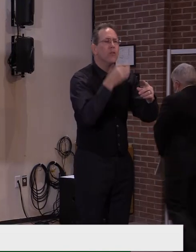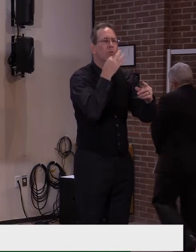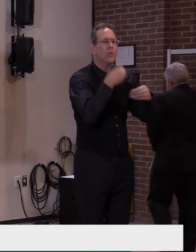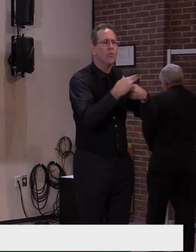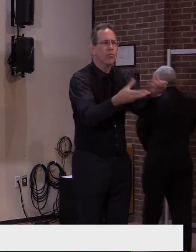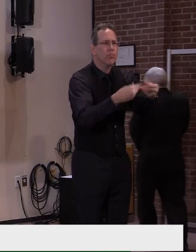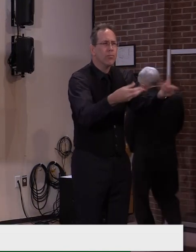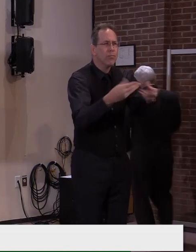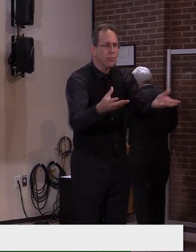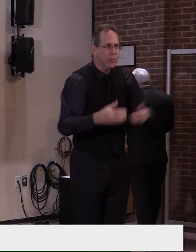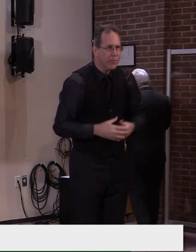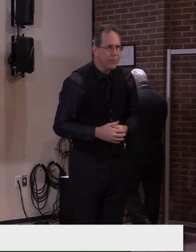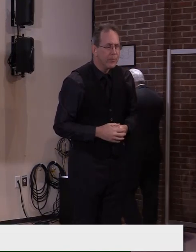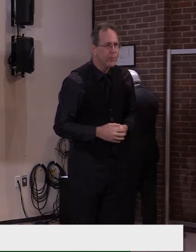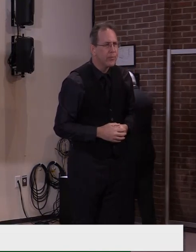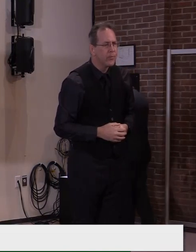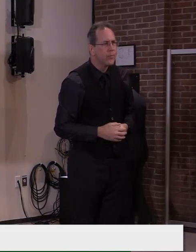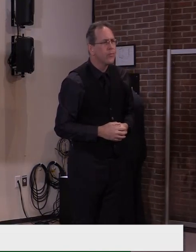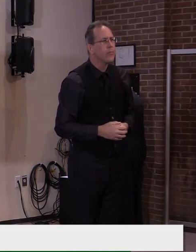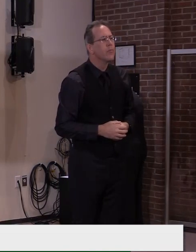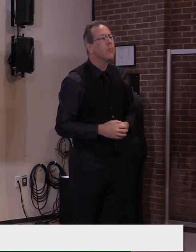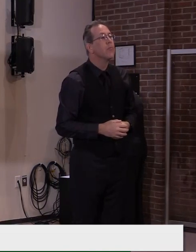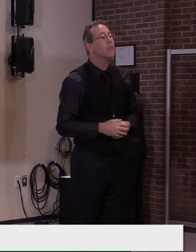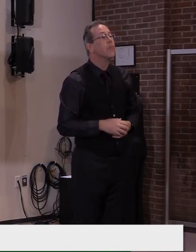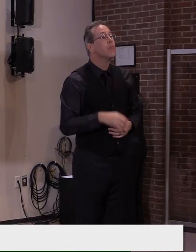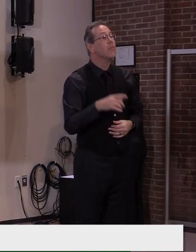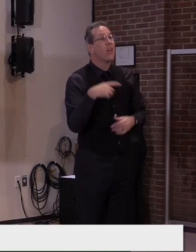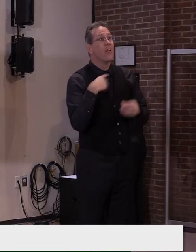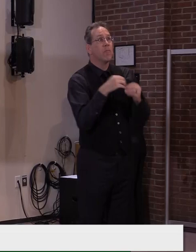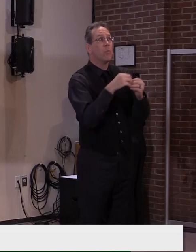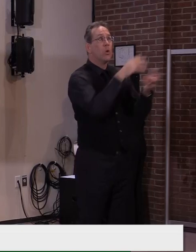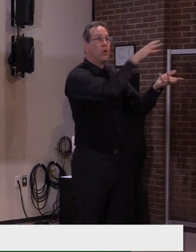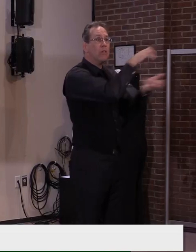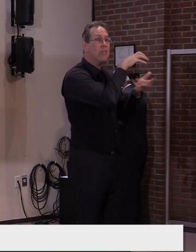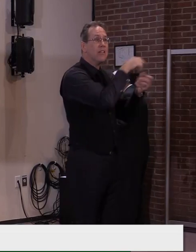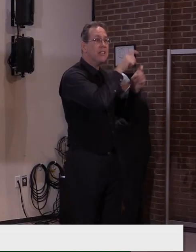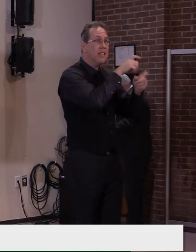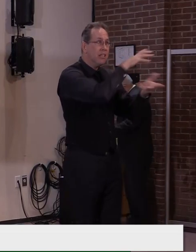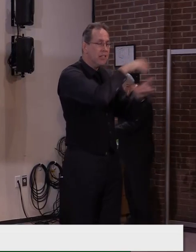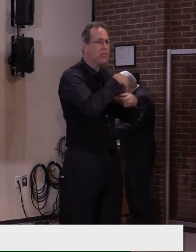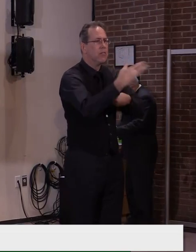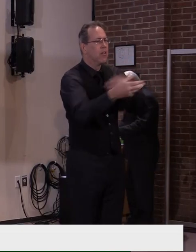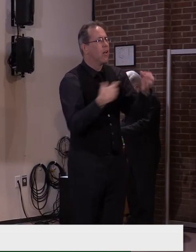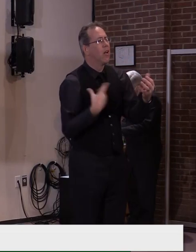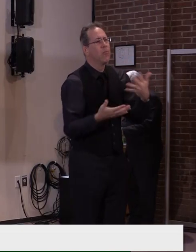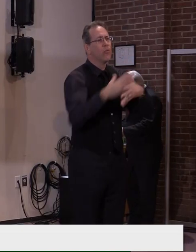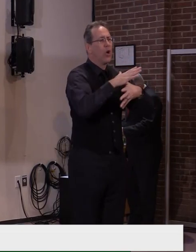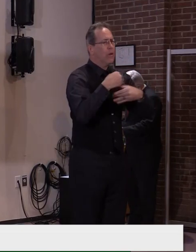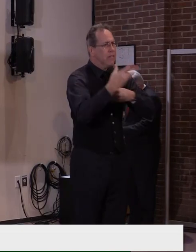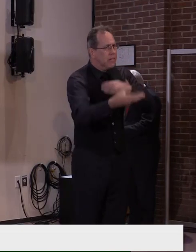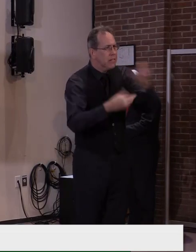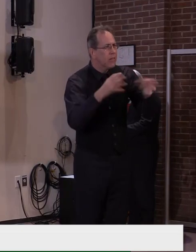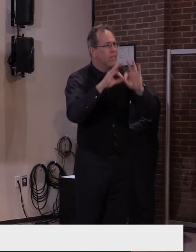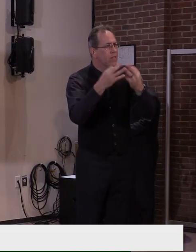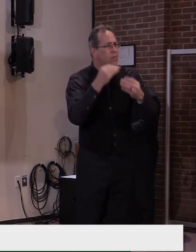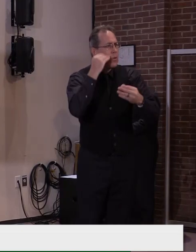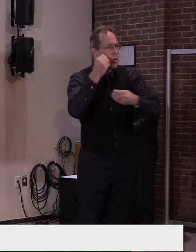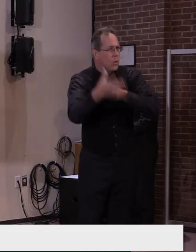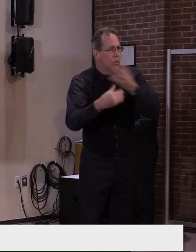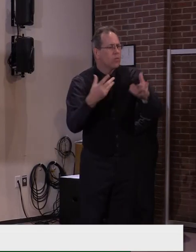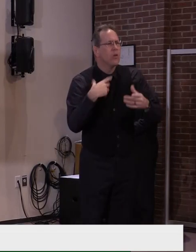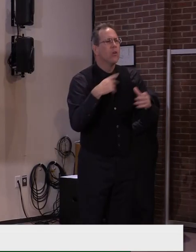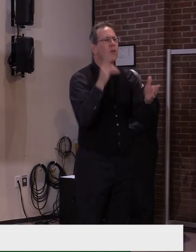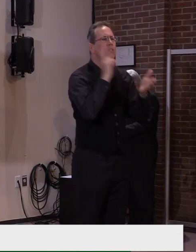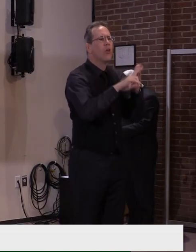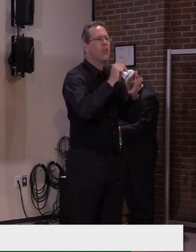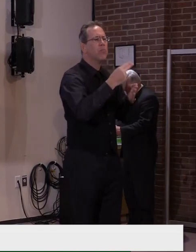Expanded testing will be one of our important strategies with Omicron. Secretary Smith will provide more information on our testing program in his